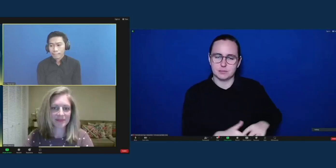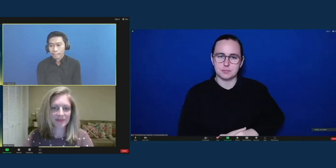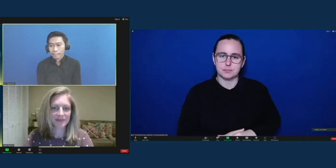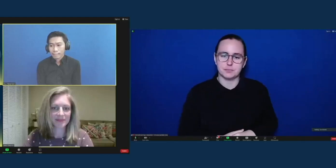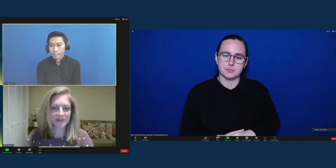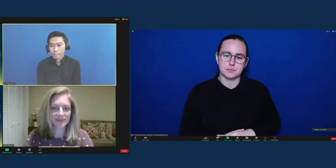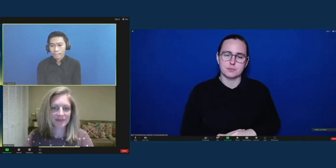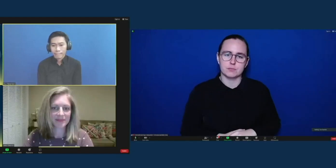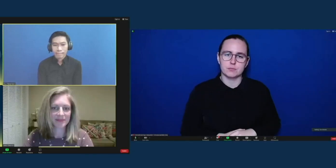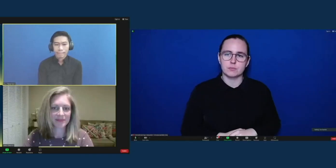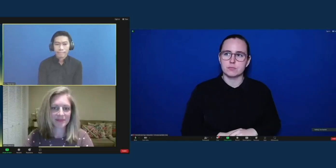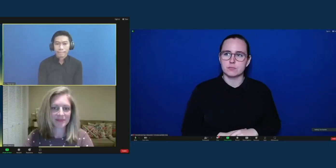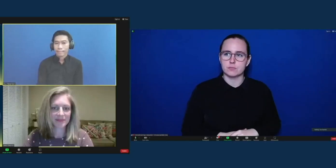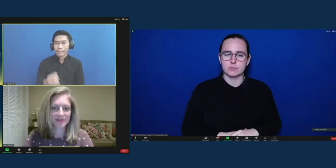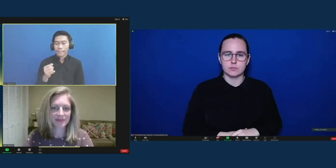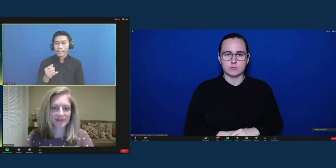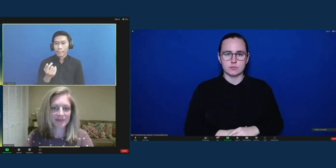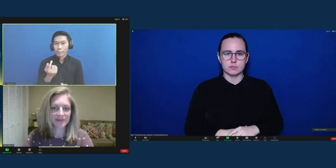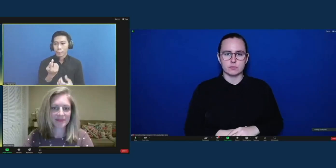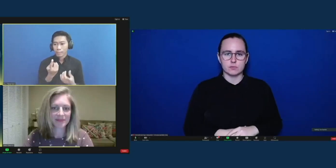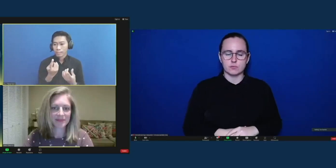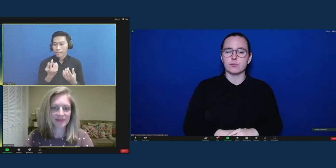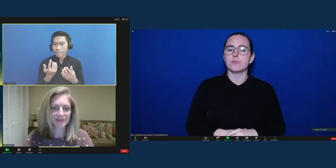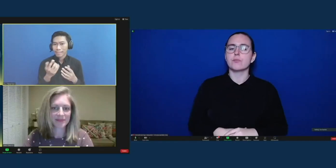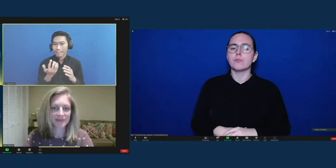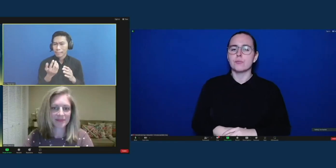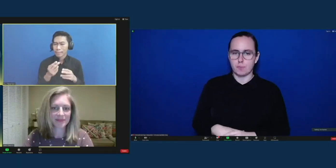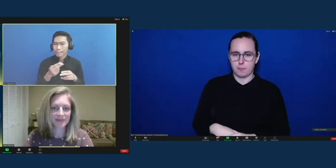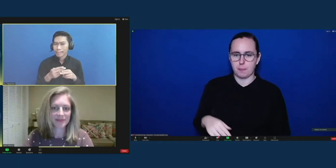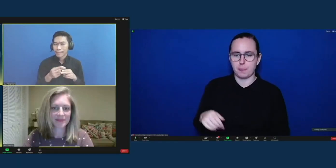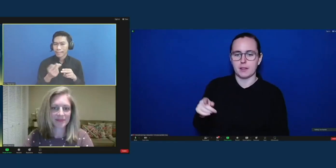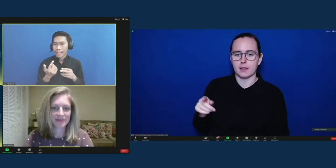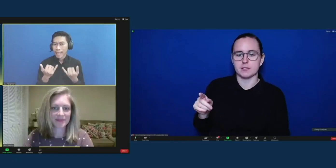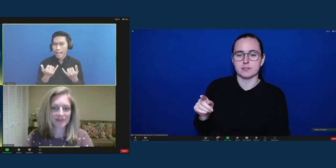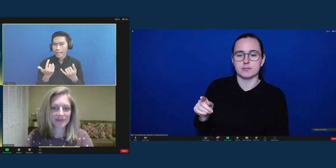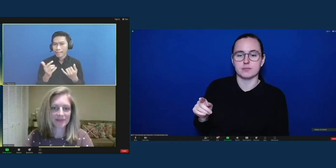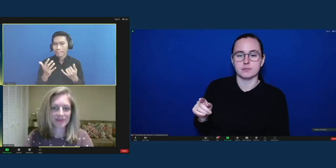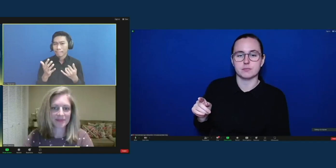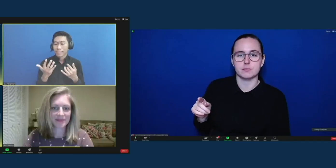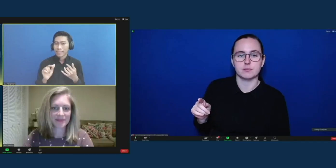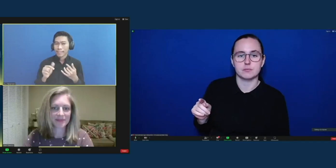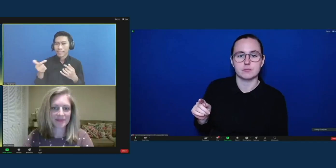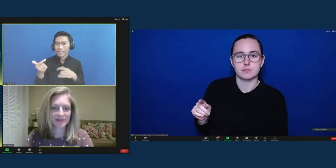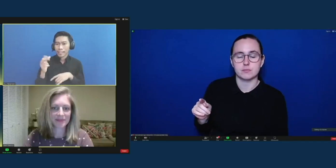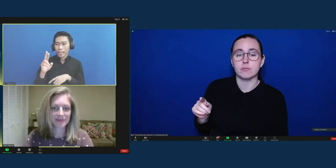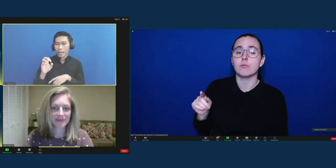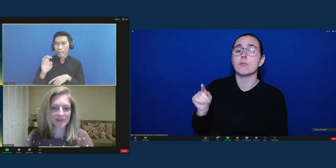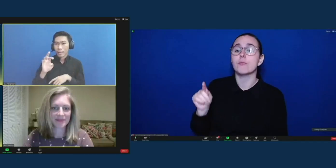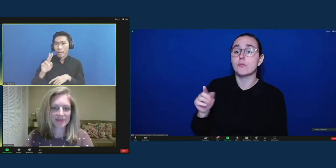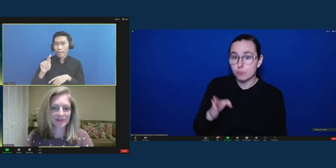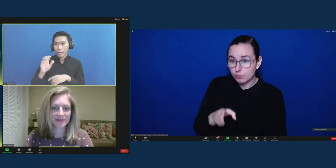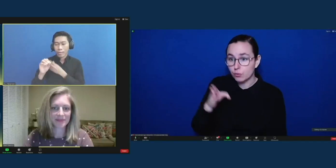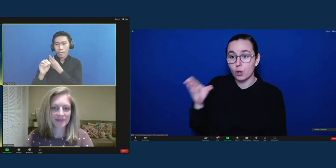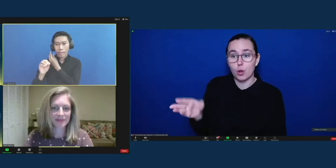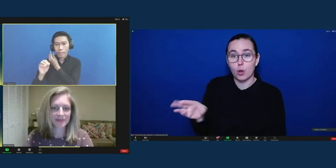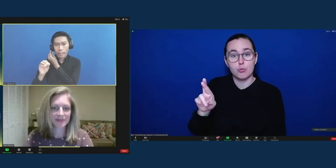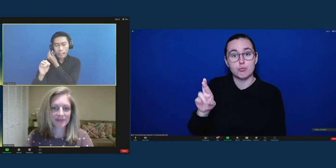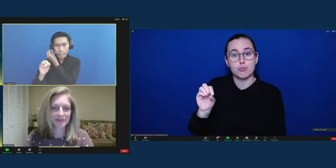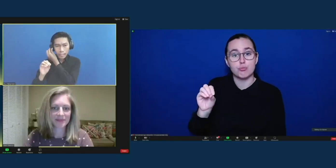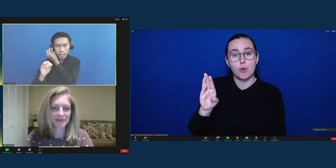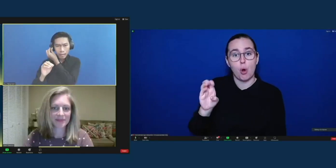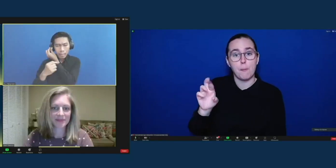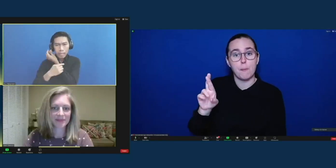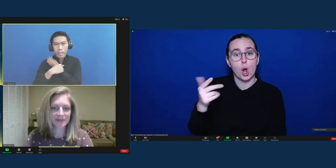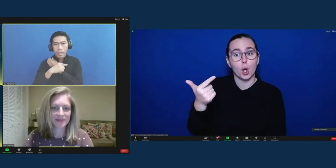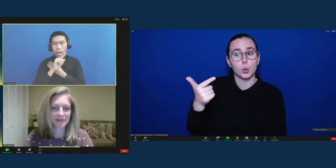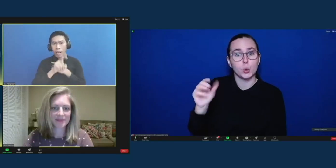In the last couple of minutes of this panel, I would like to turn to Roberto, and Roberto ask, can you share